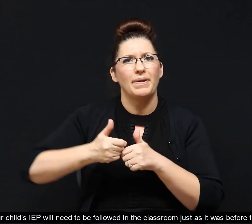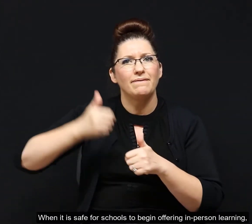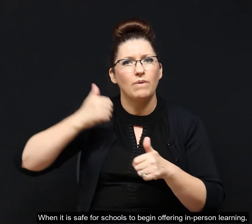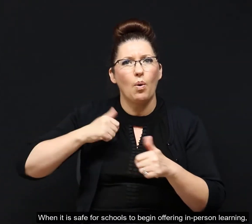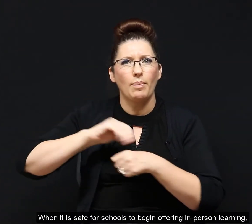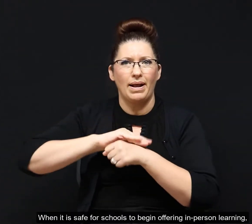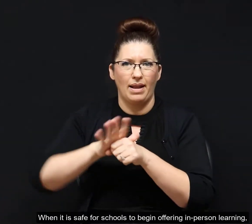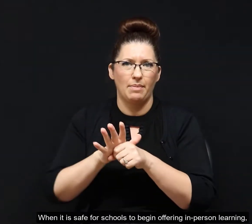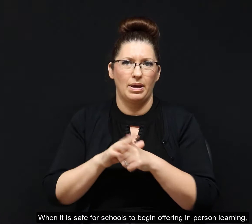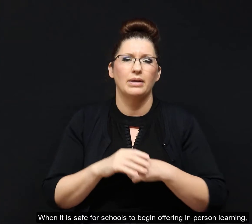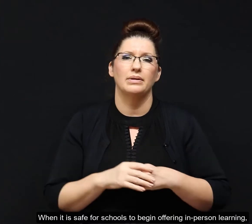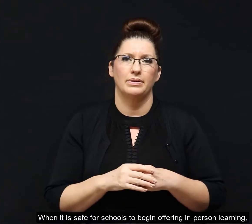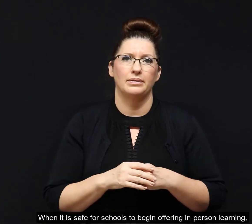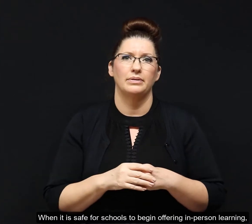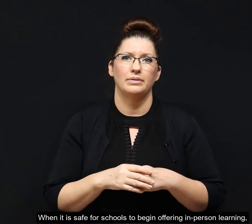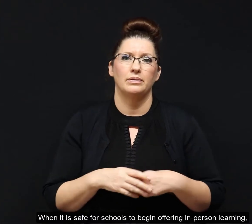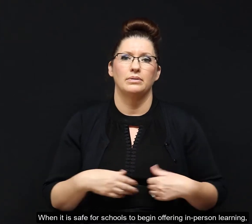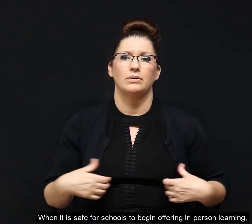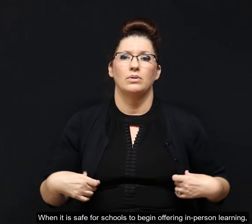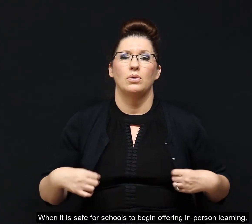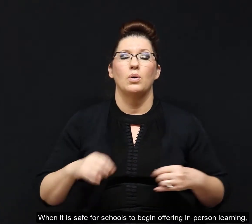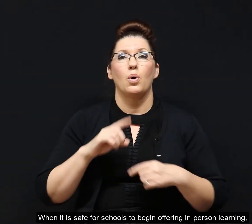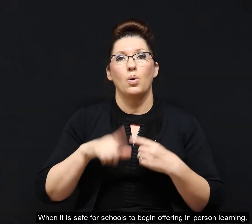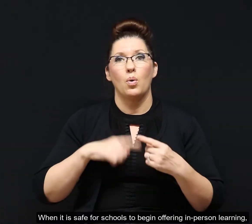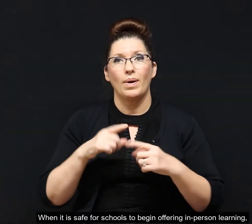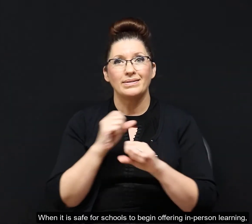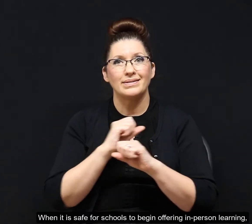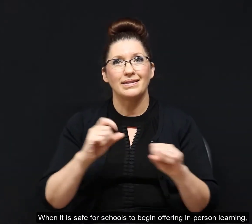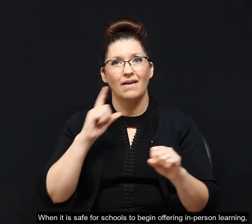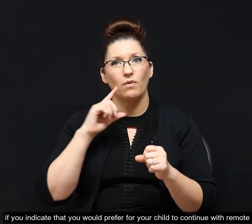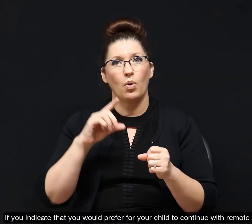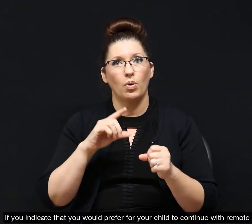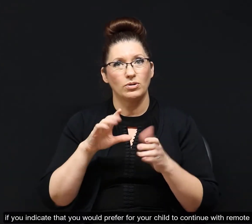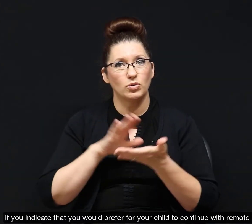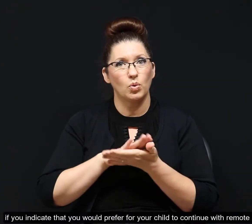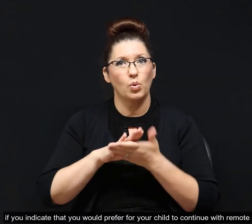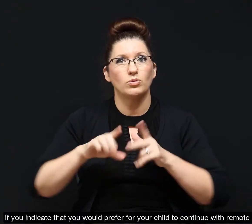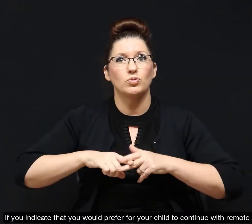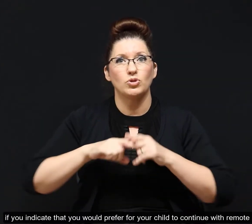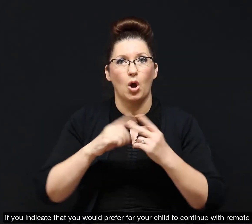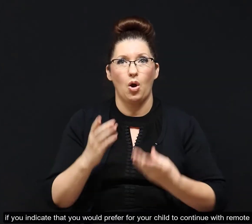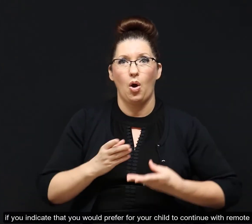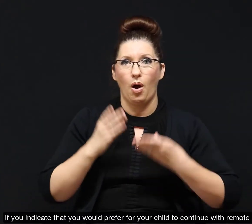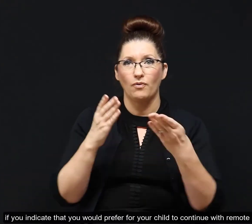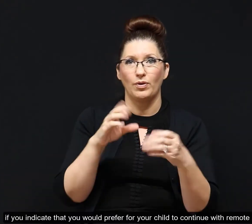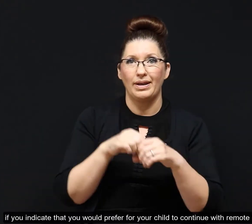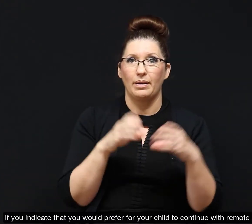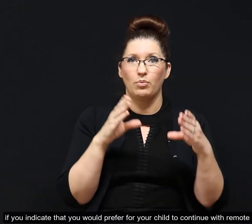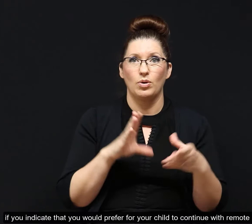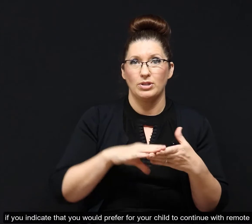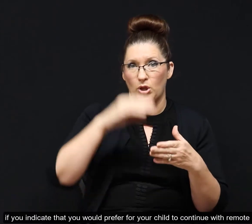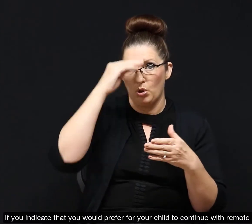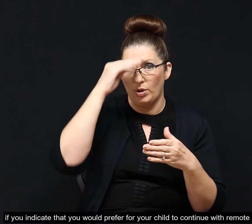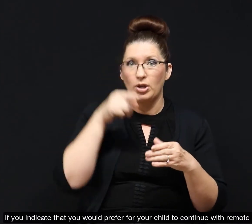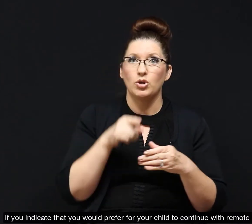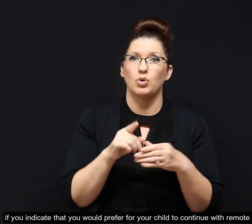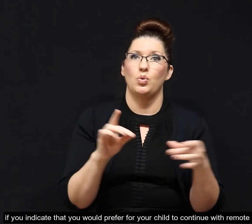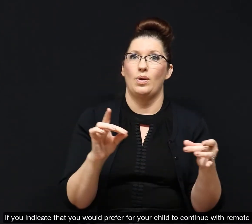When it is safe for schools to begin offering in-person learning, if you indicate that you would prefer for your child to continue with remote